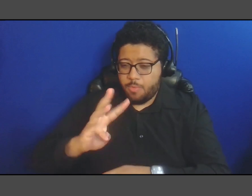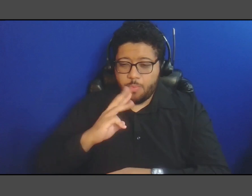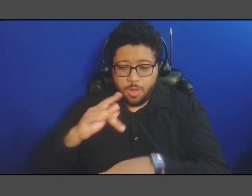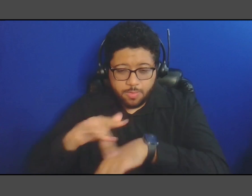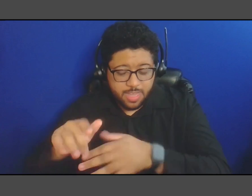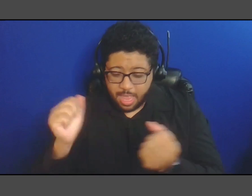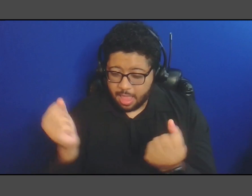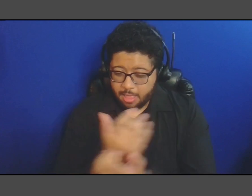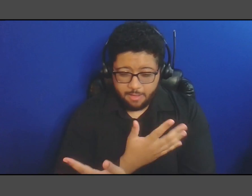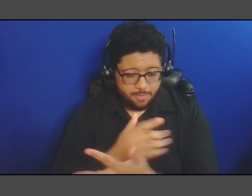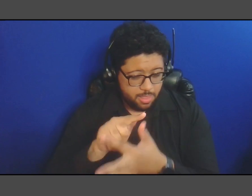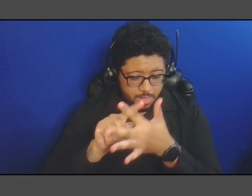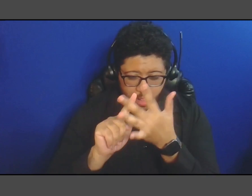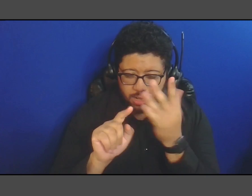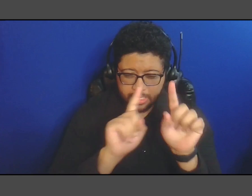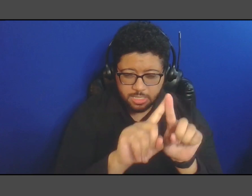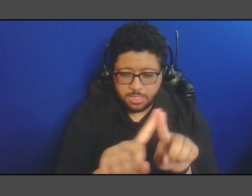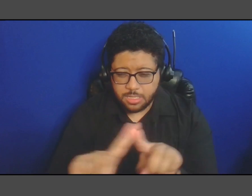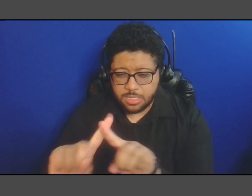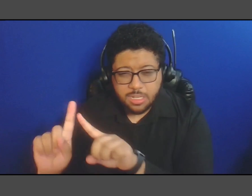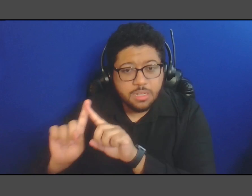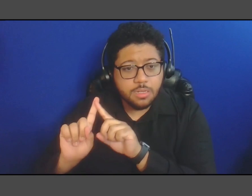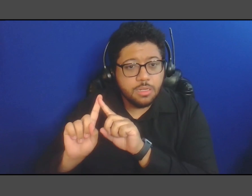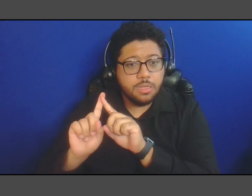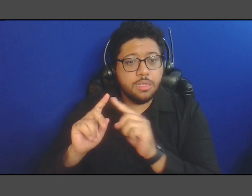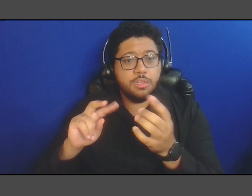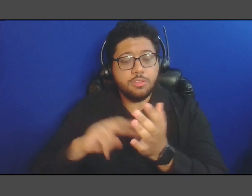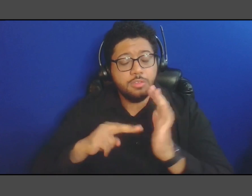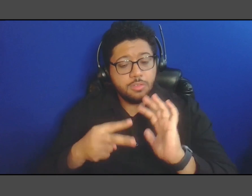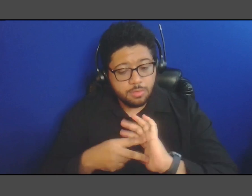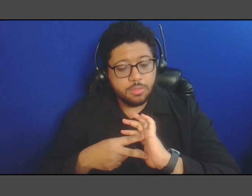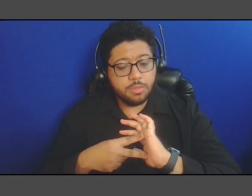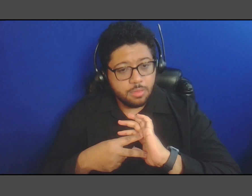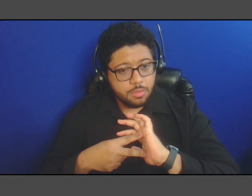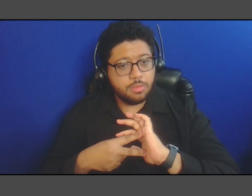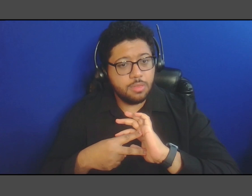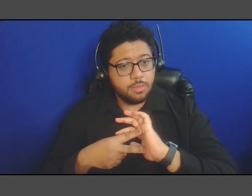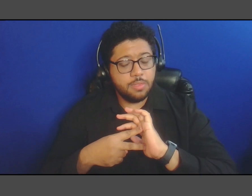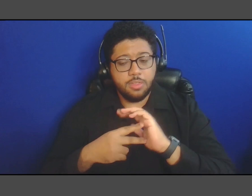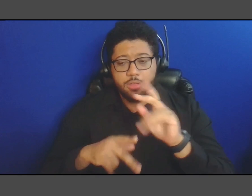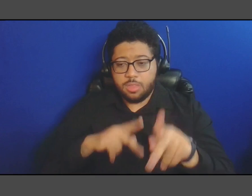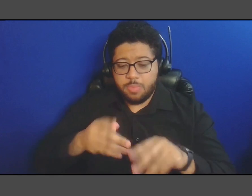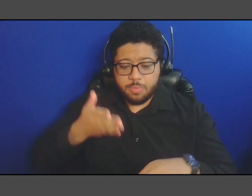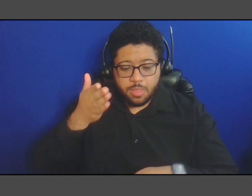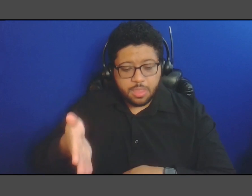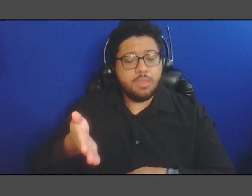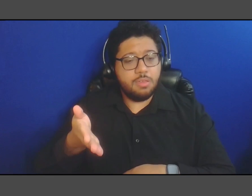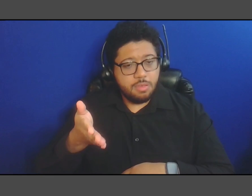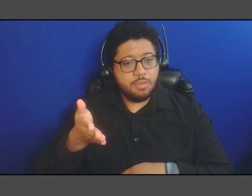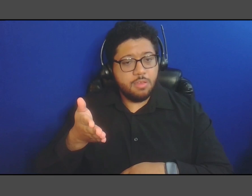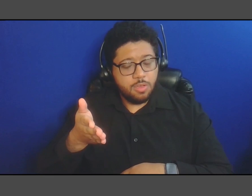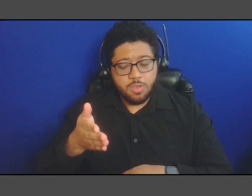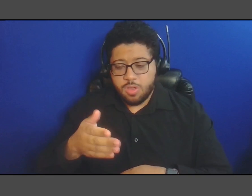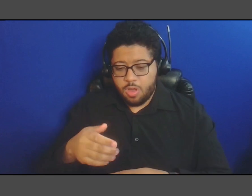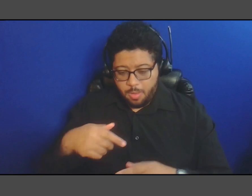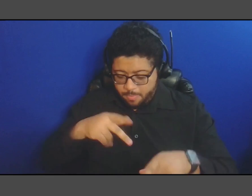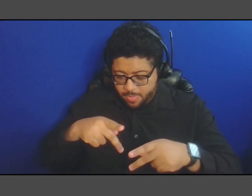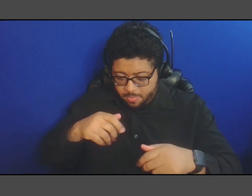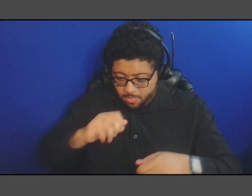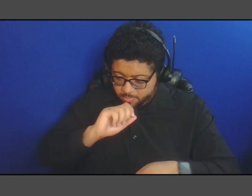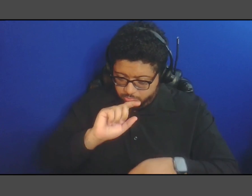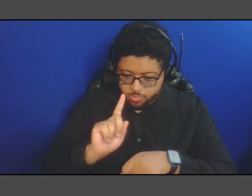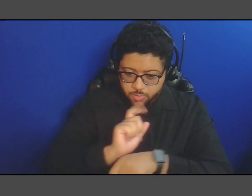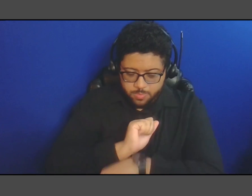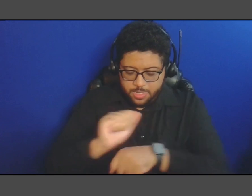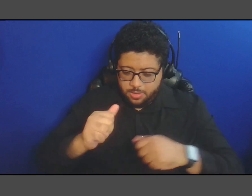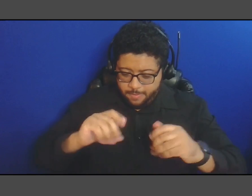when we have these folks working on the ground who see these locations every day, it's important